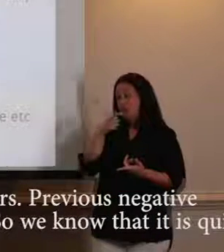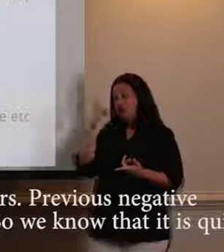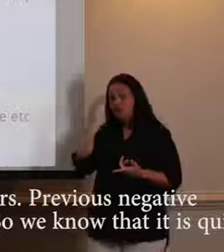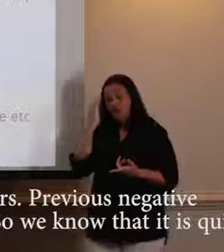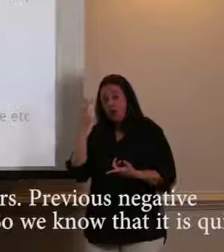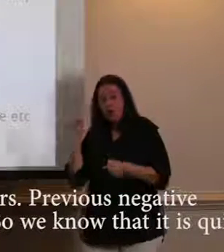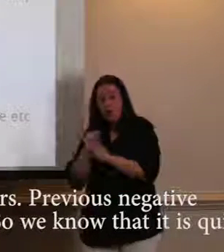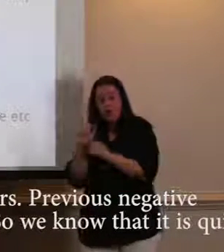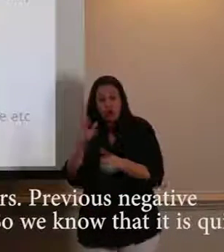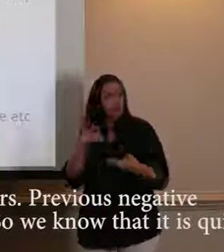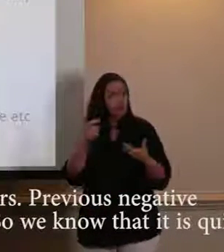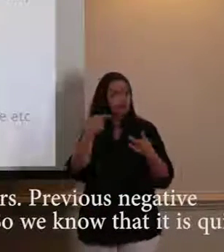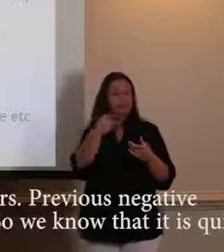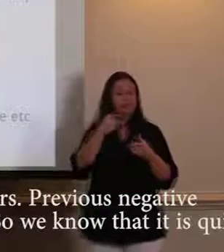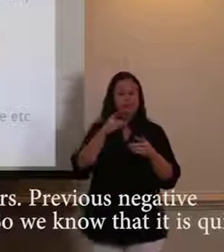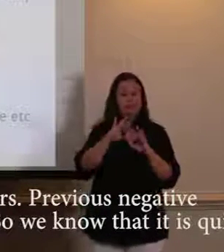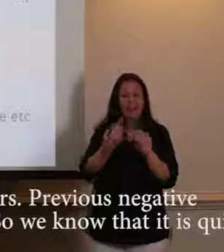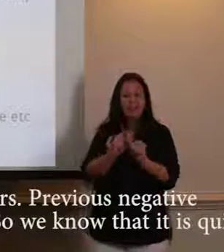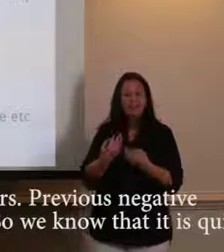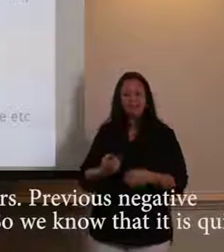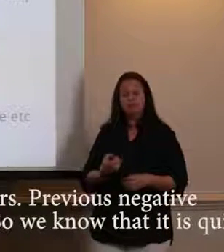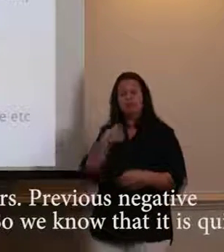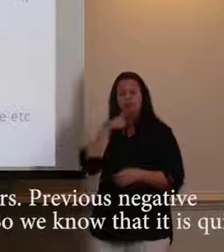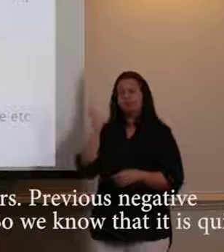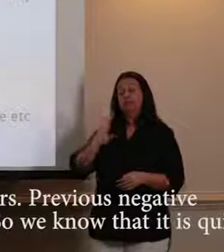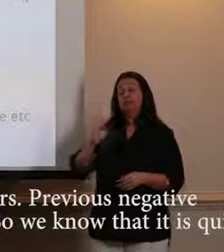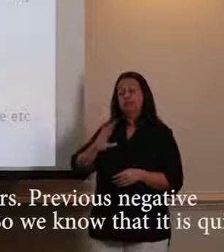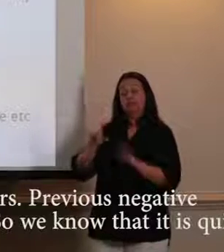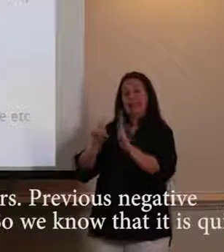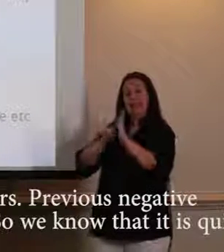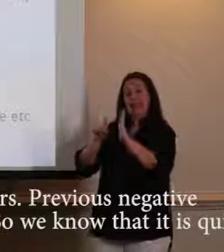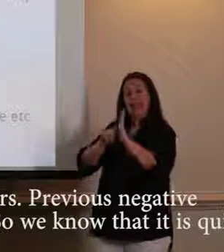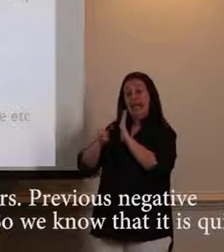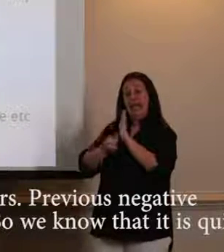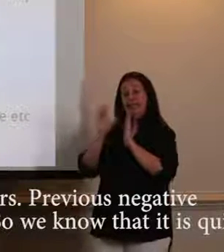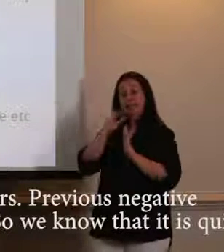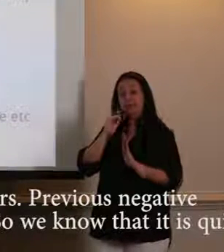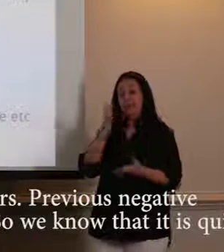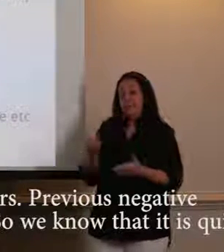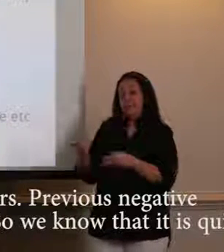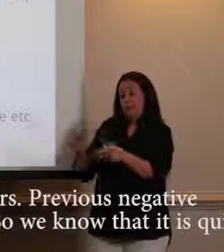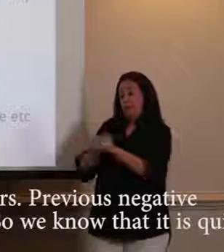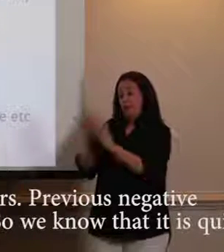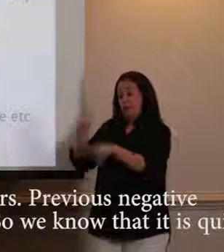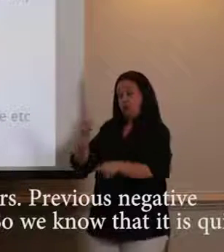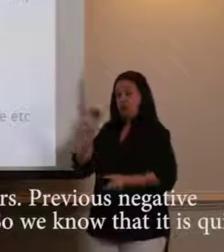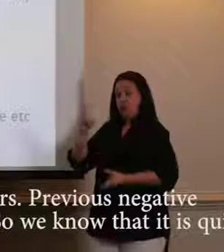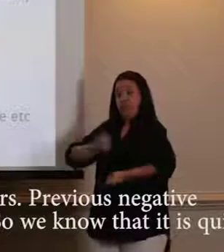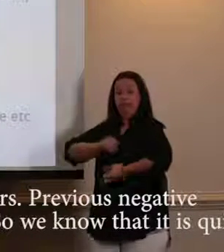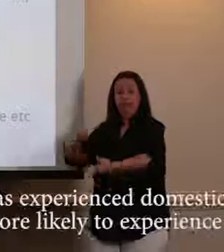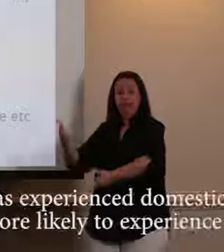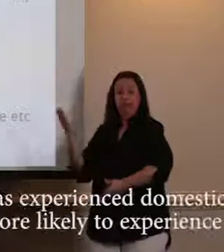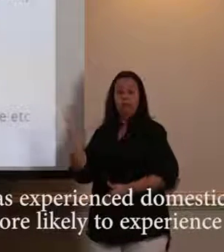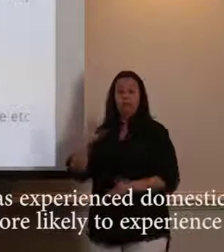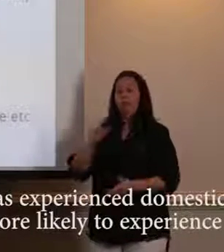members. Previous negative experiences after disclosure. So we know that it is quite possible that someone who